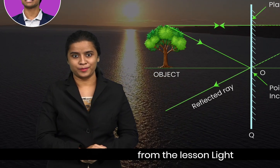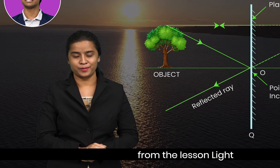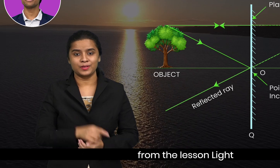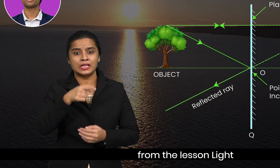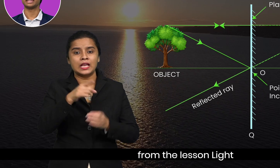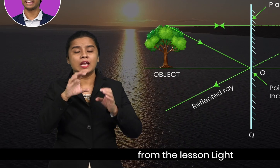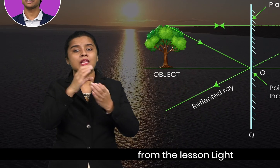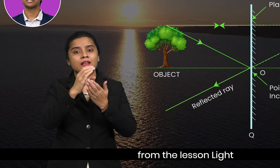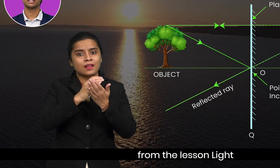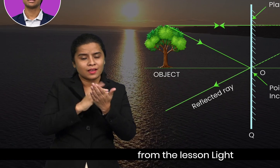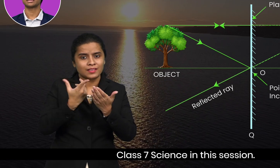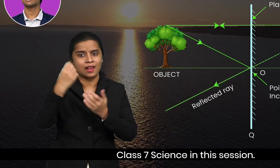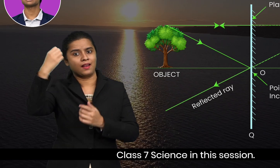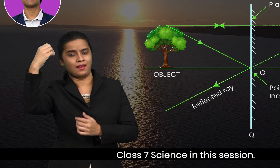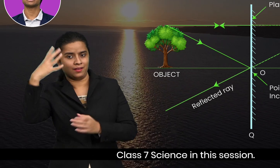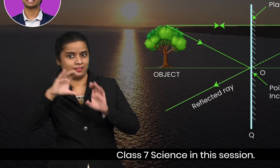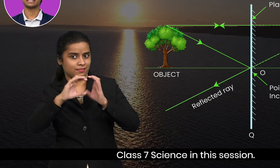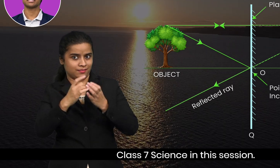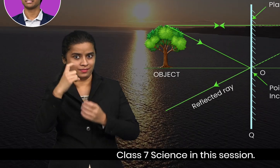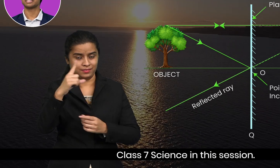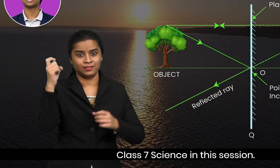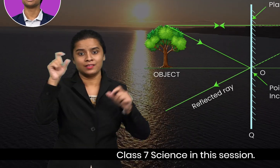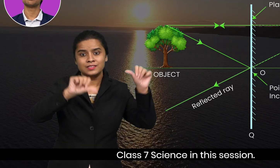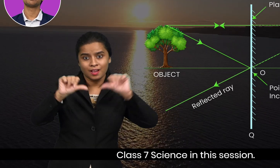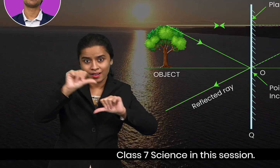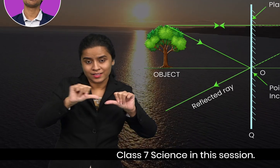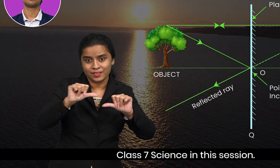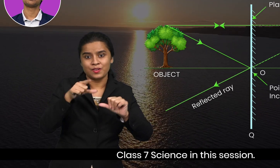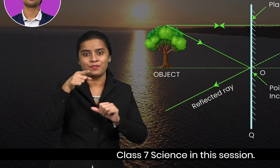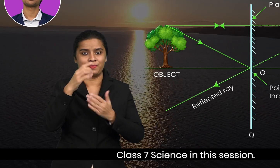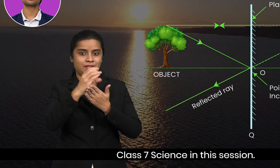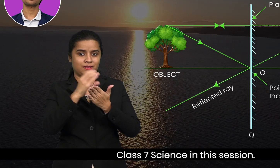from the lesson Light, Class 7 Science in this session.